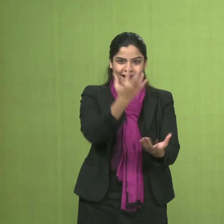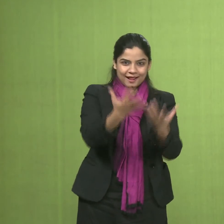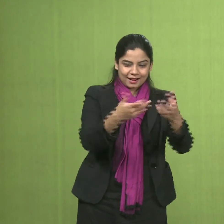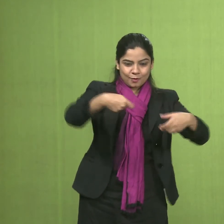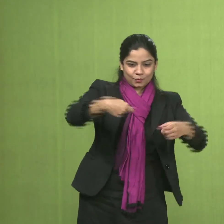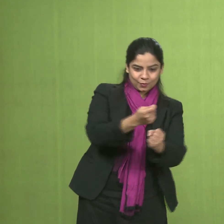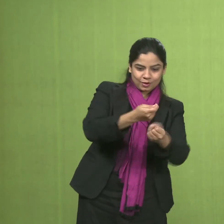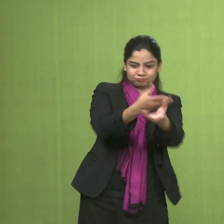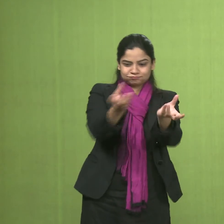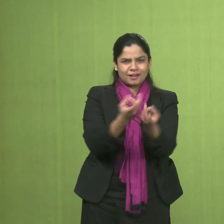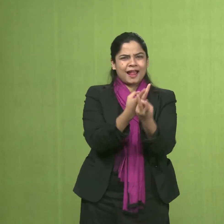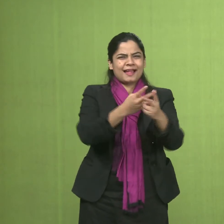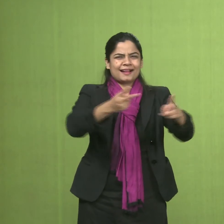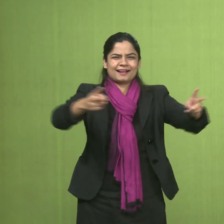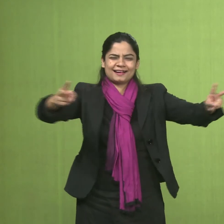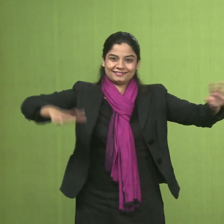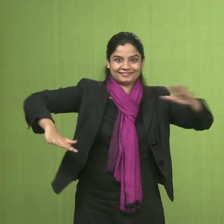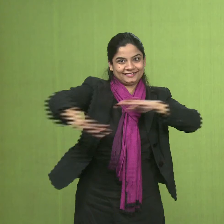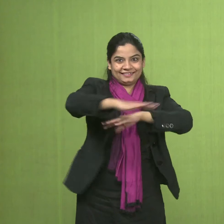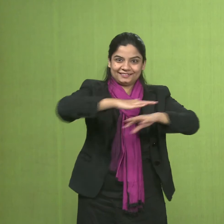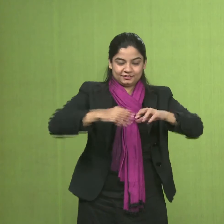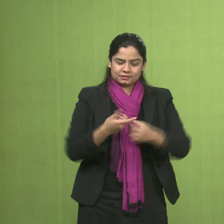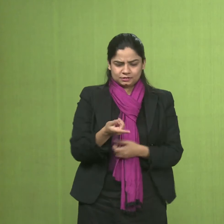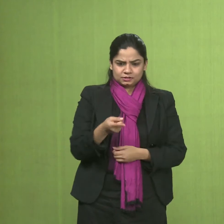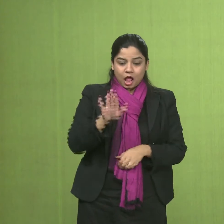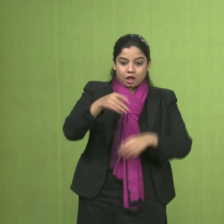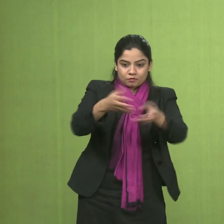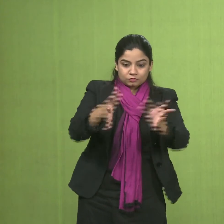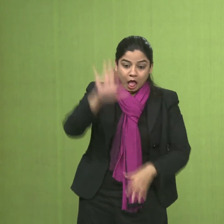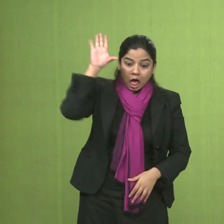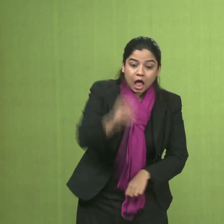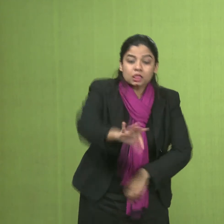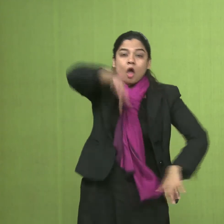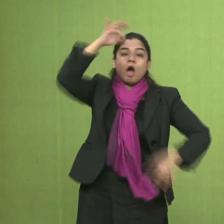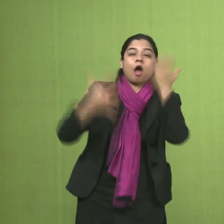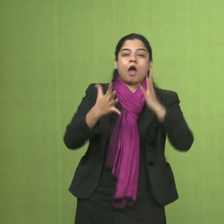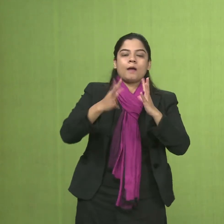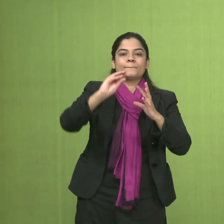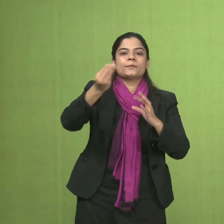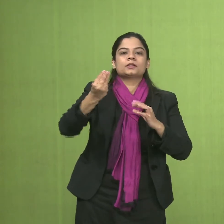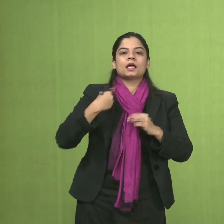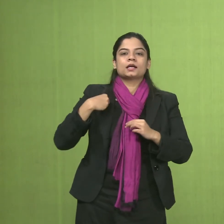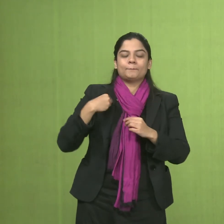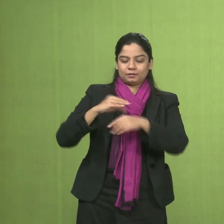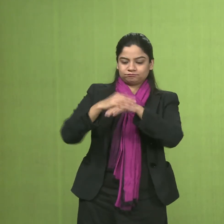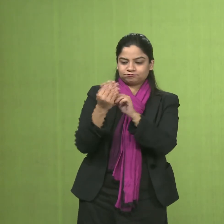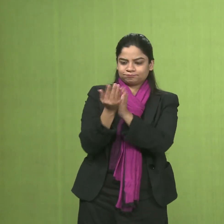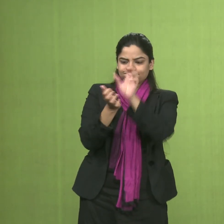In the kitchen, when the pan is hot and you have to touch it, just don't immediately touch it with your hand. Use